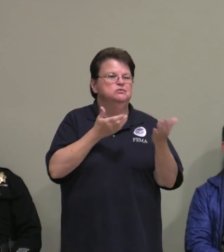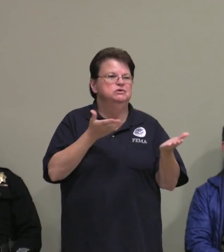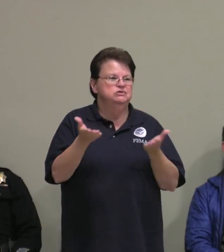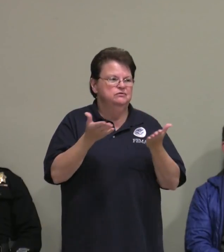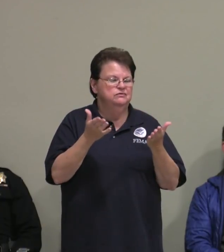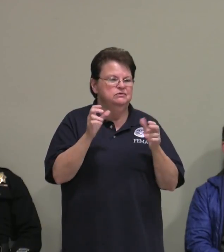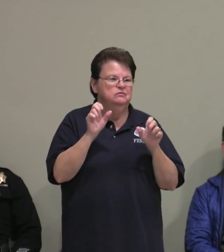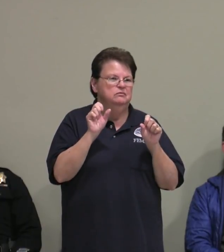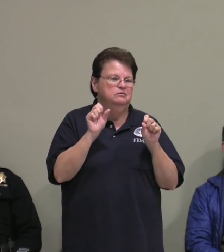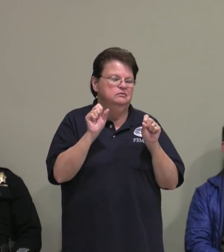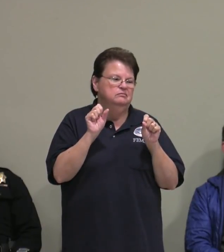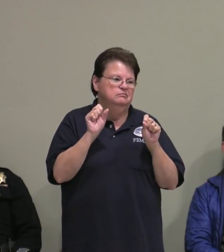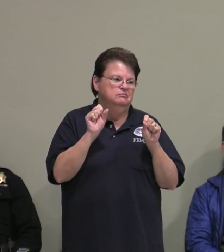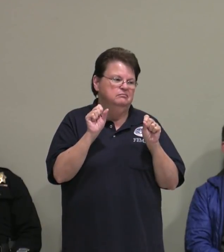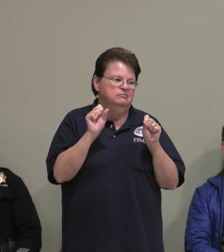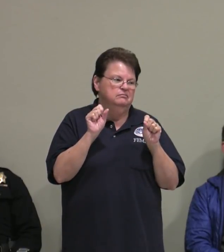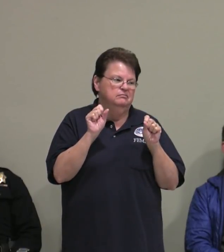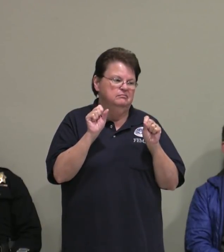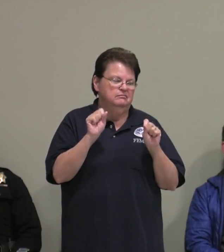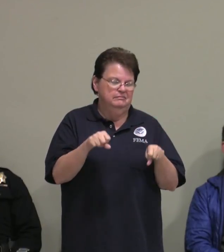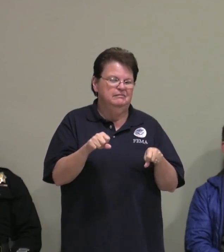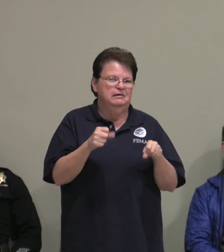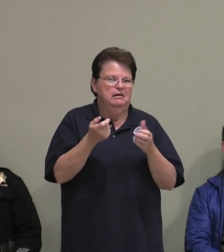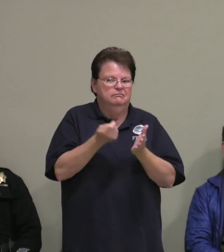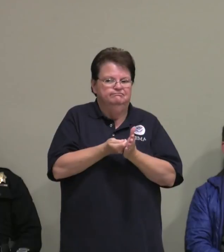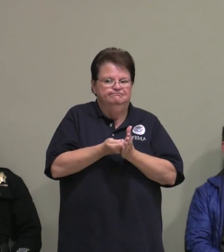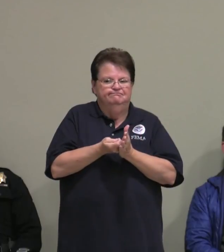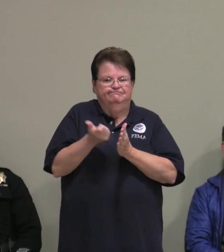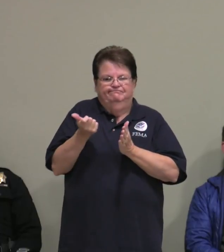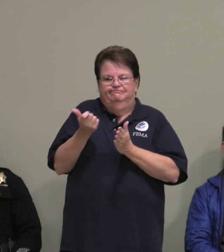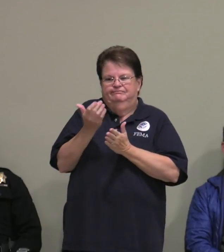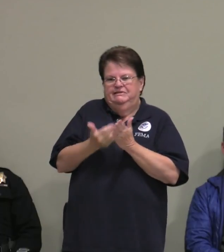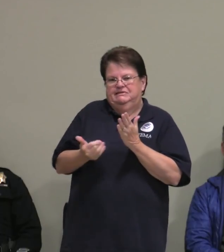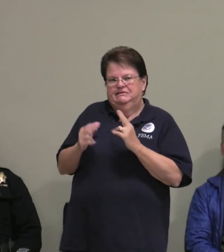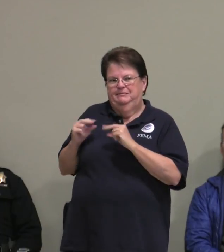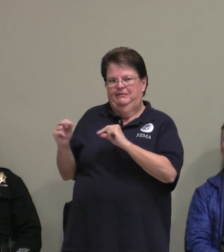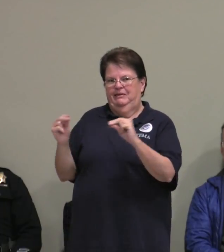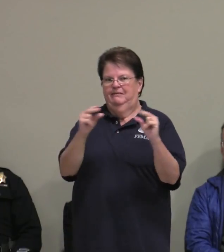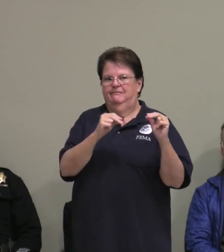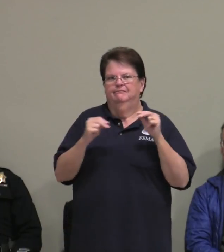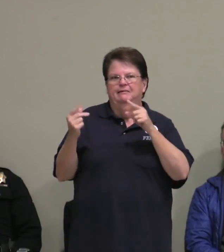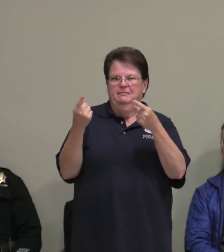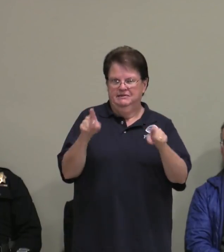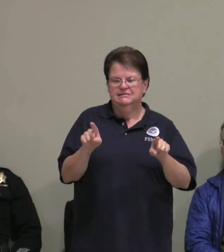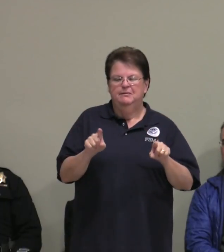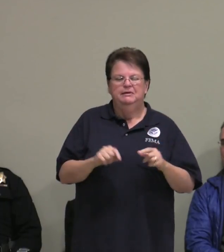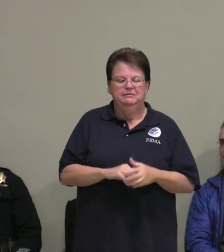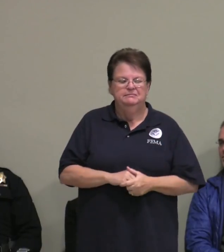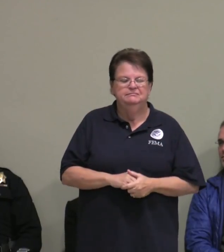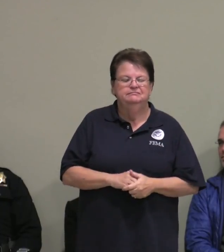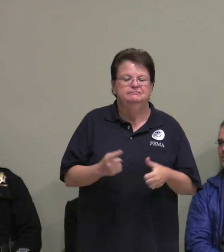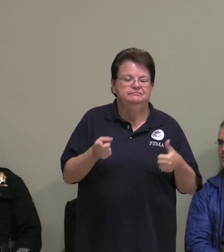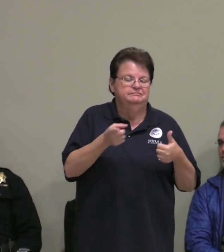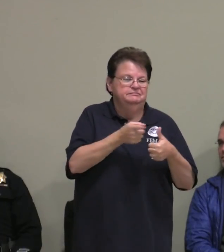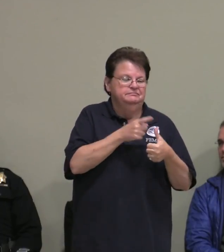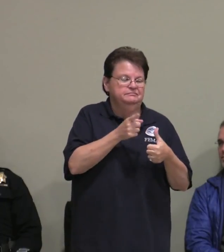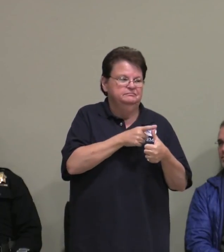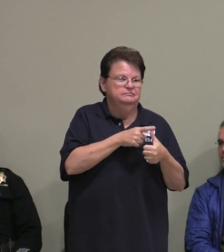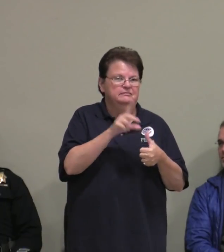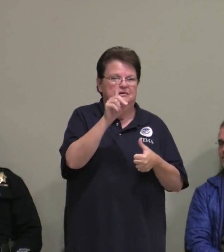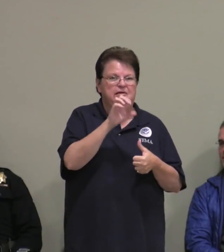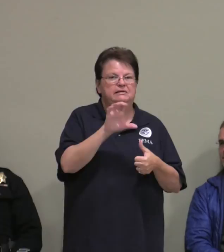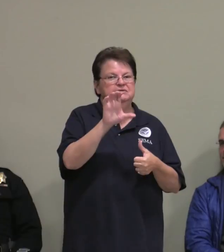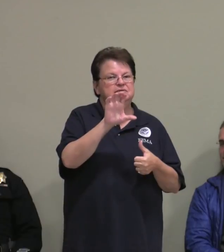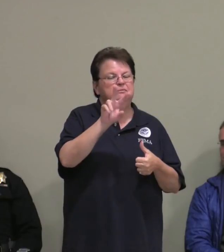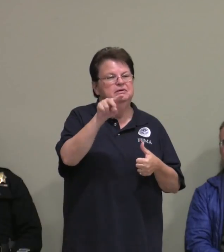we can get rid of some of the rumors that are going around. So the first thing is on December